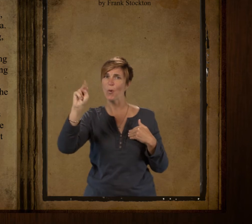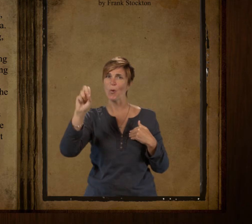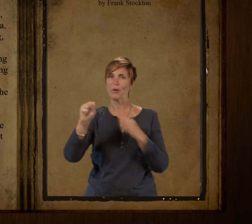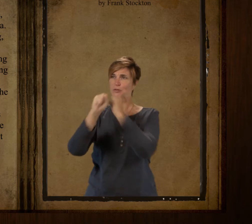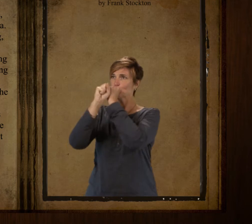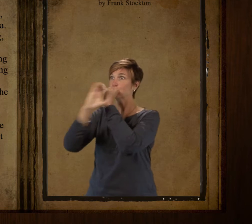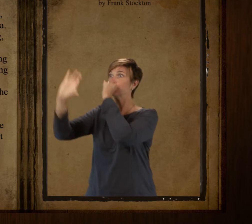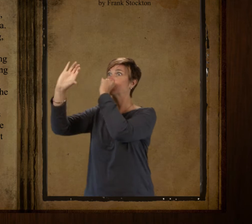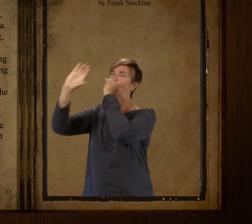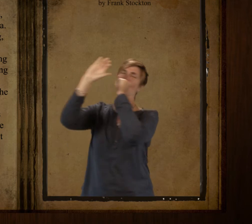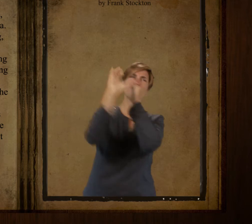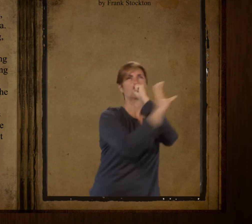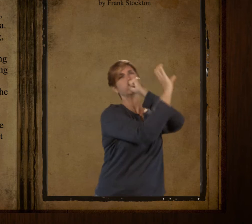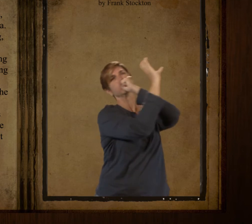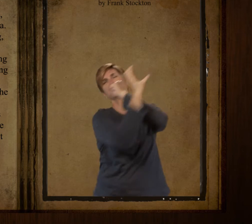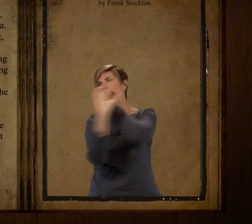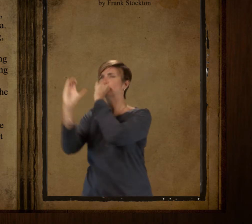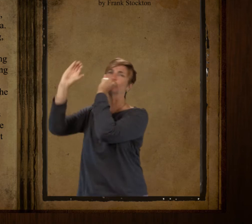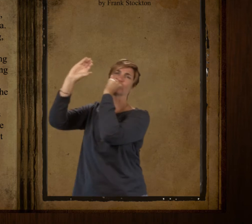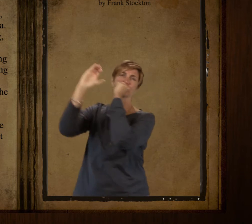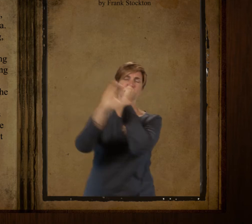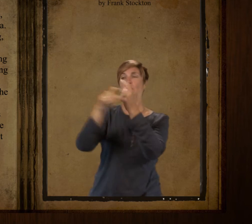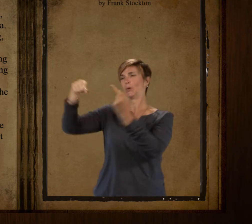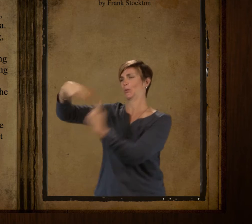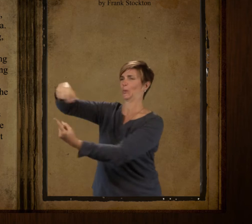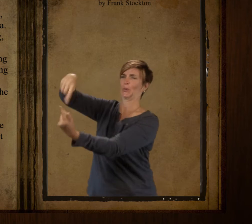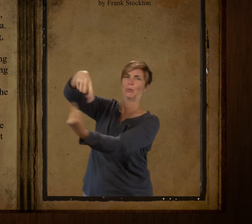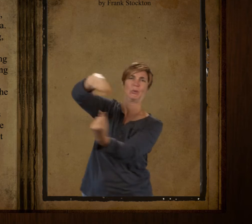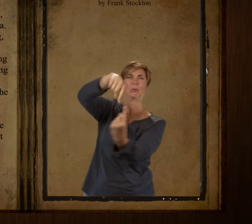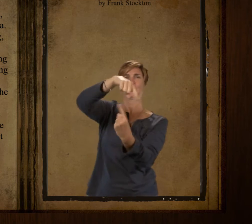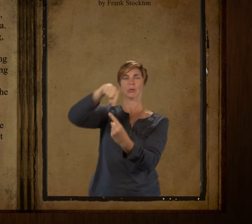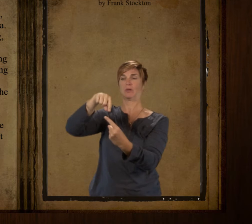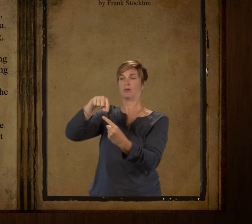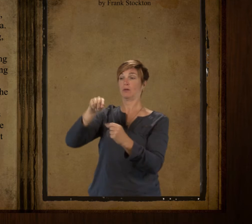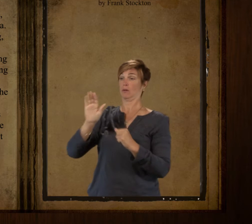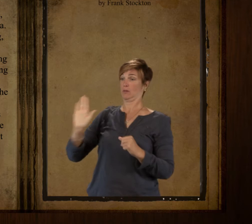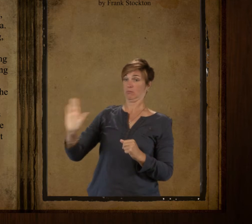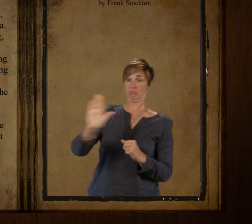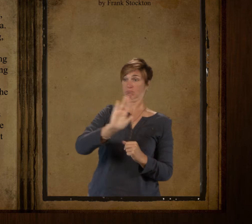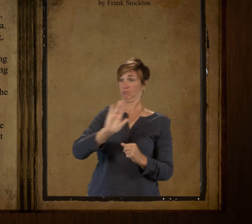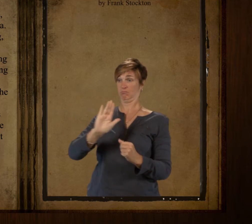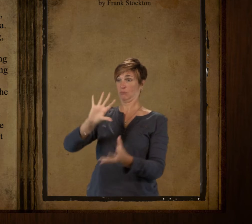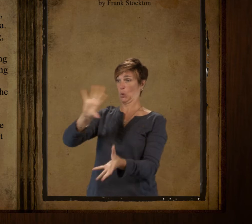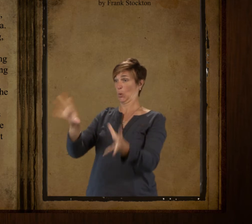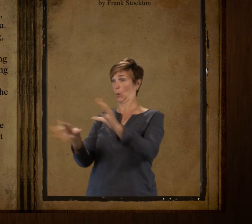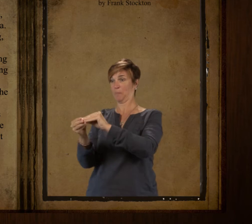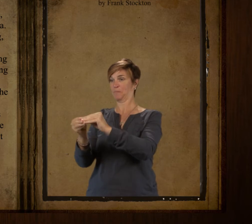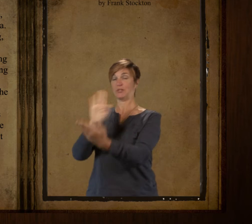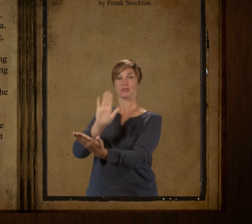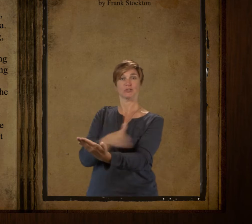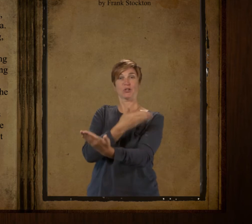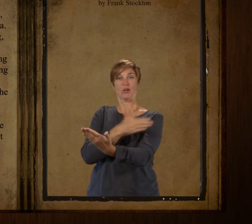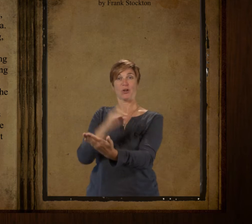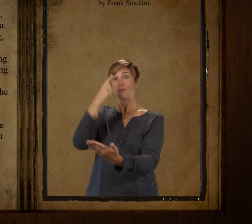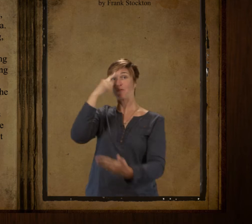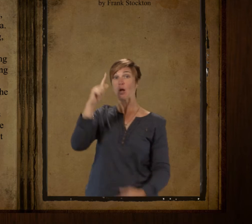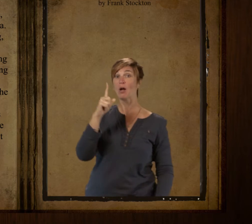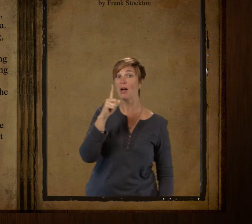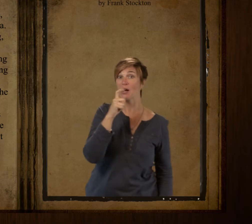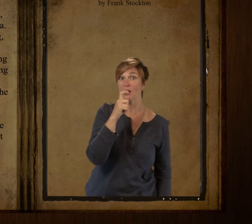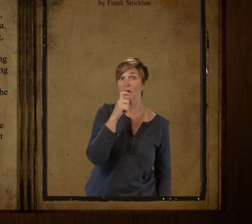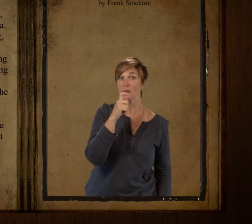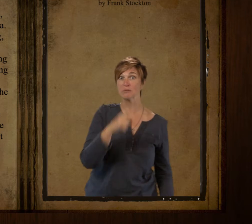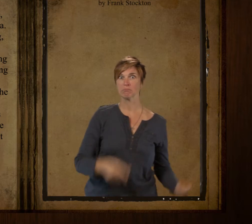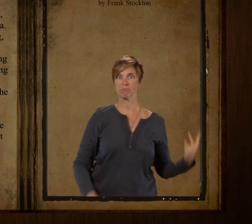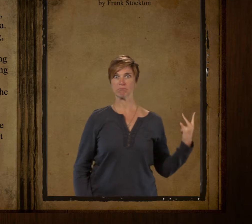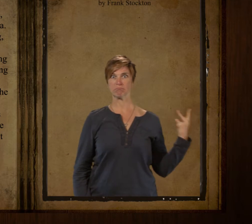pair stood side by side, and the wedding was promptly and cheerily solemnized.